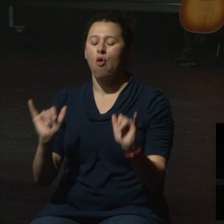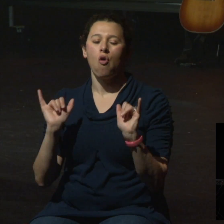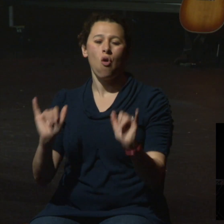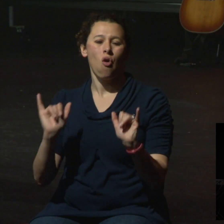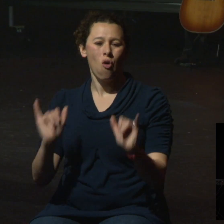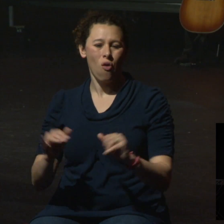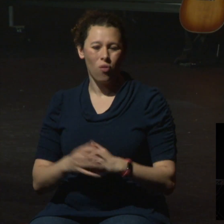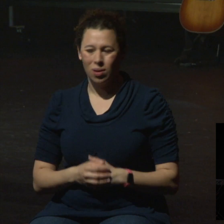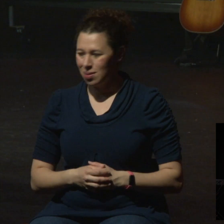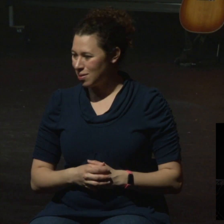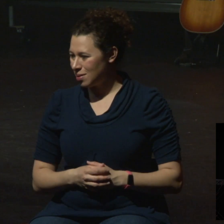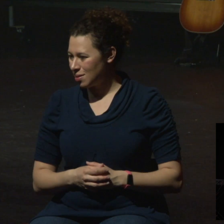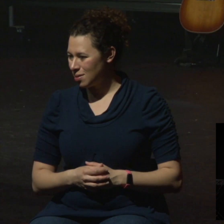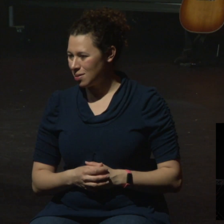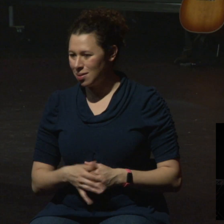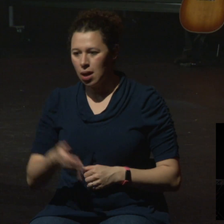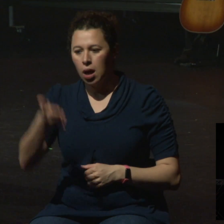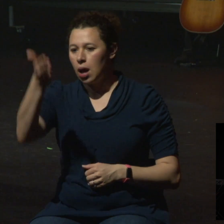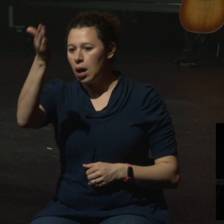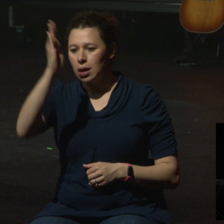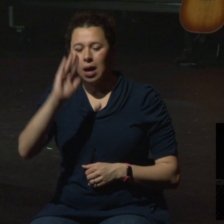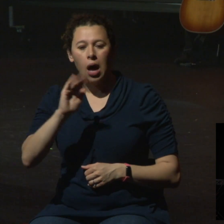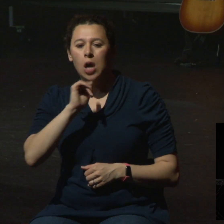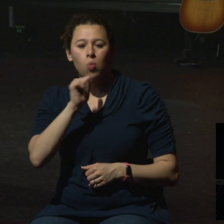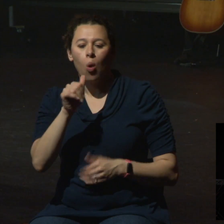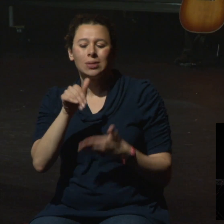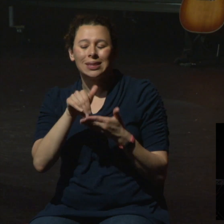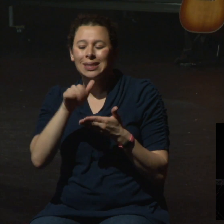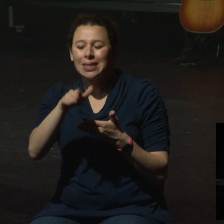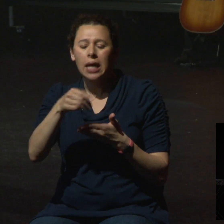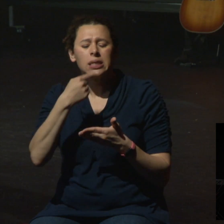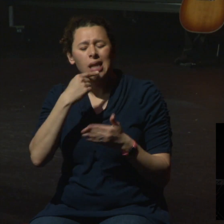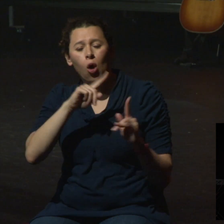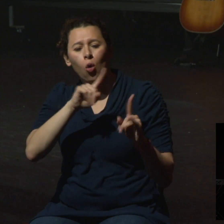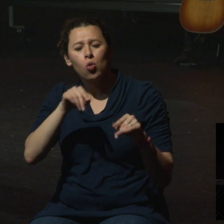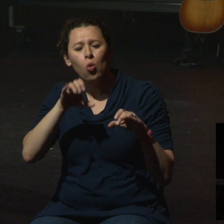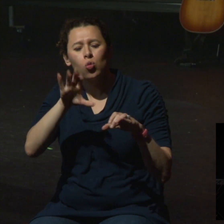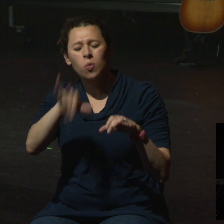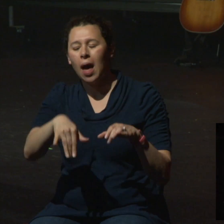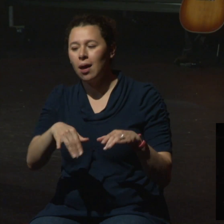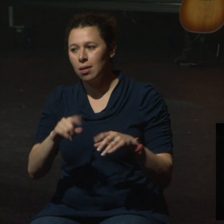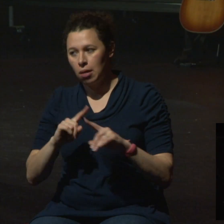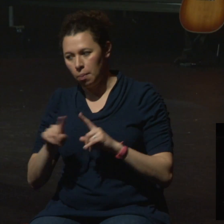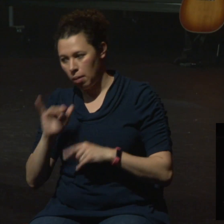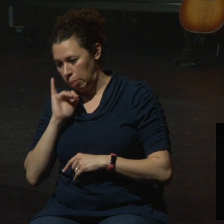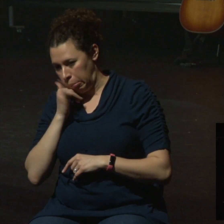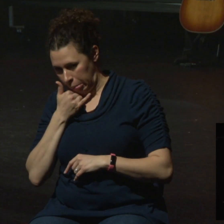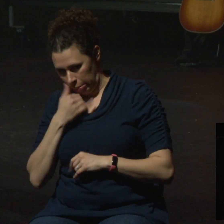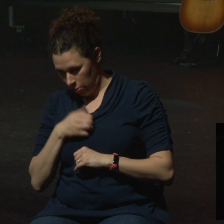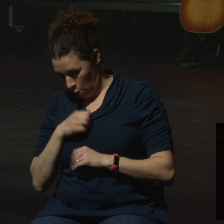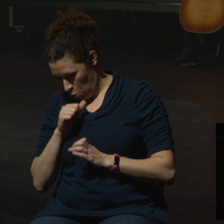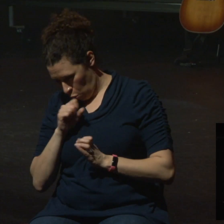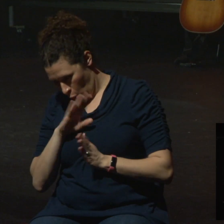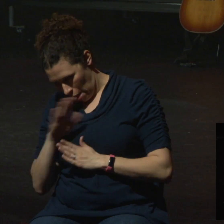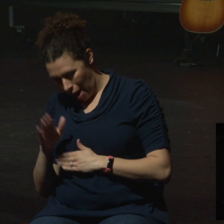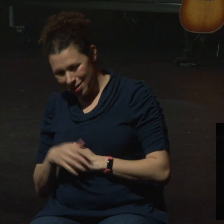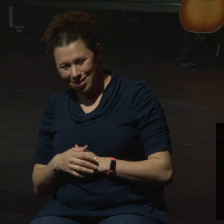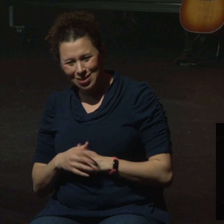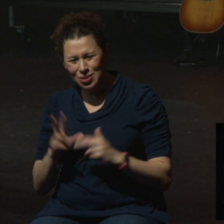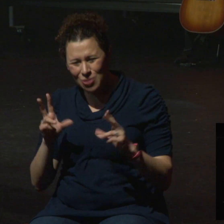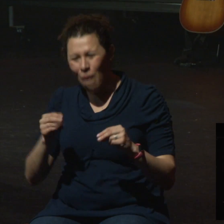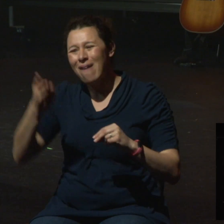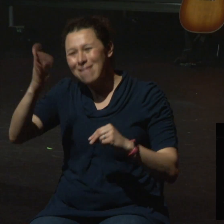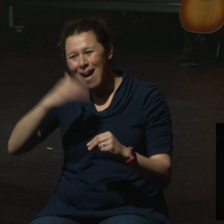God will never send you out by chance. Won't send you out by accident without having a plan. His plan was